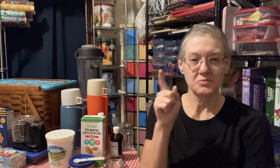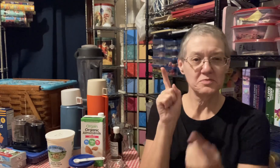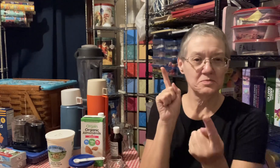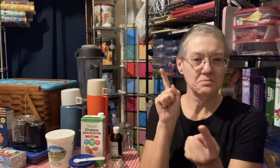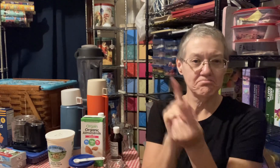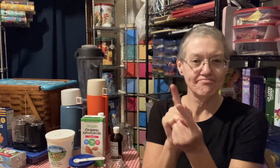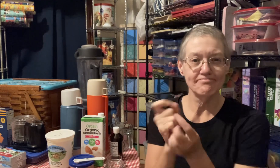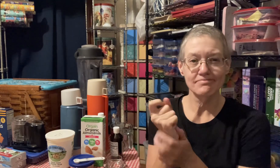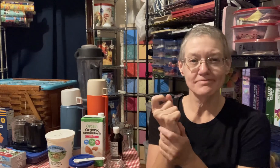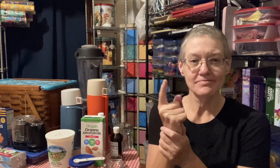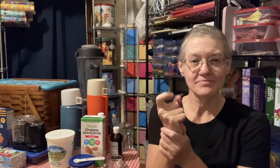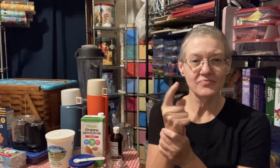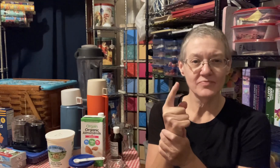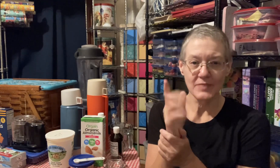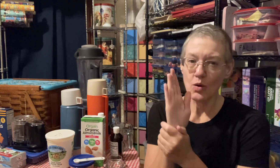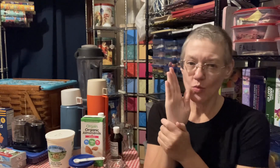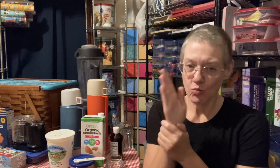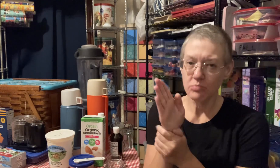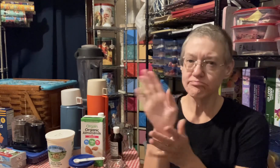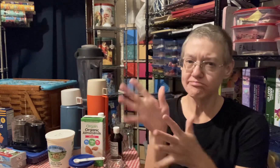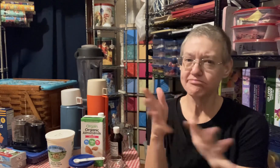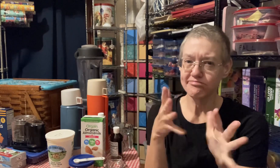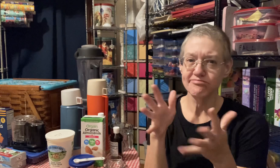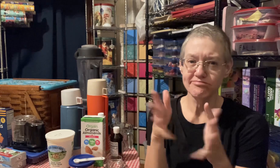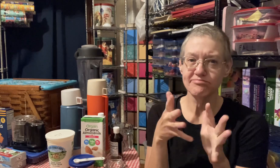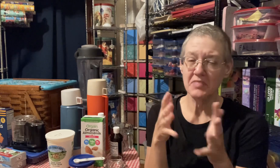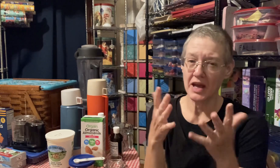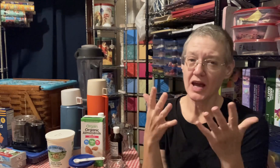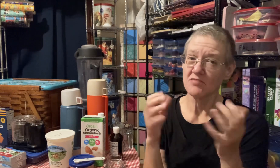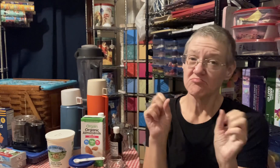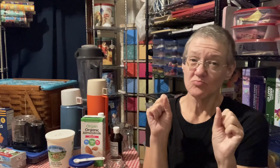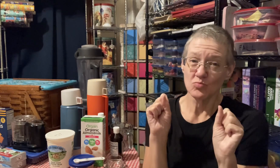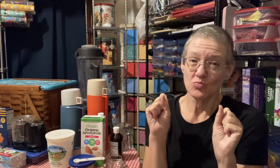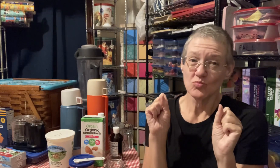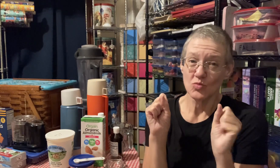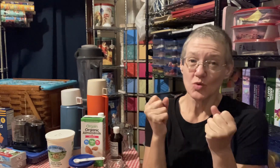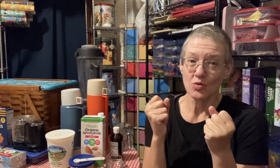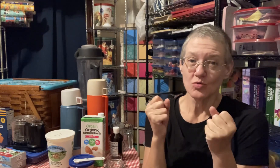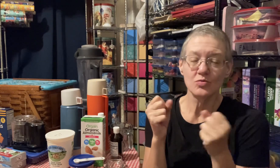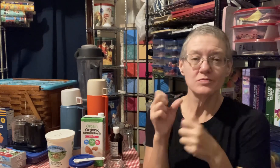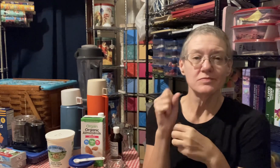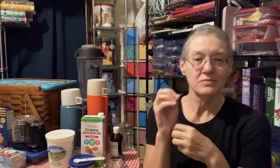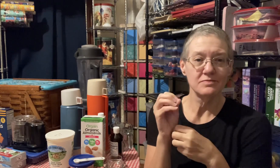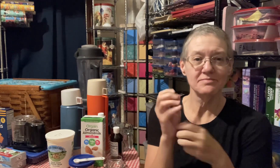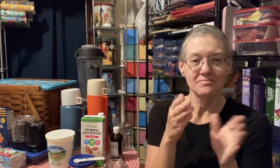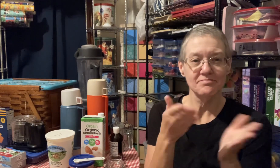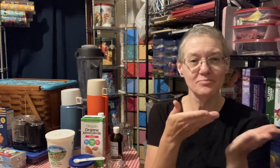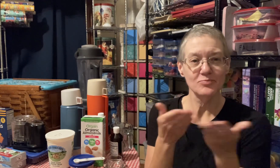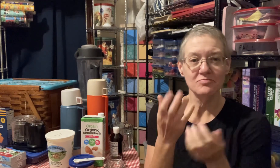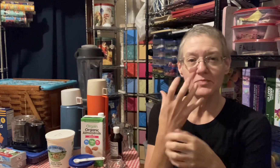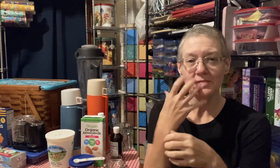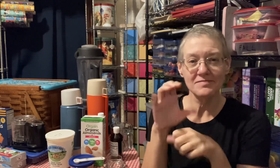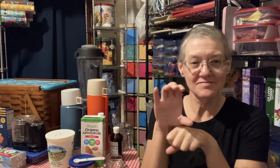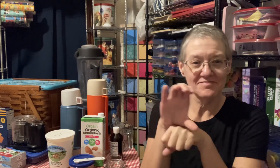30s. We're meeting at 11, but it's going to be windy and cold. So, I'm going to bring some